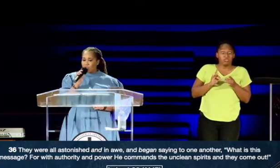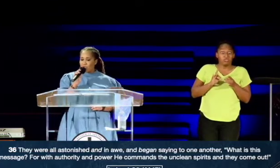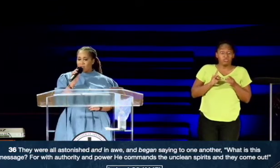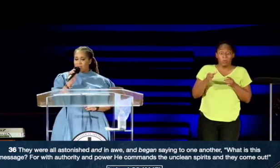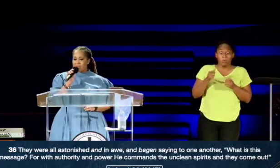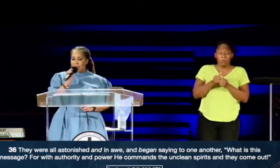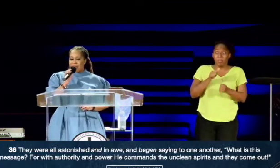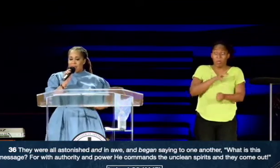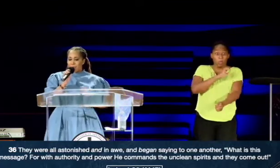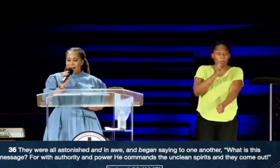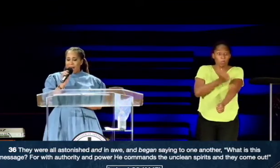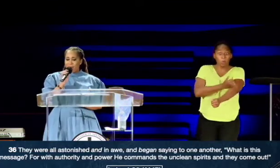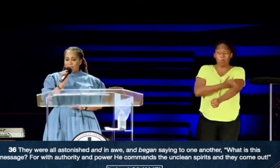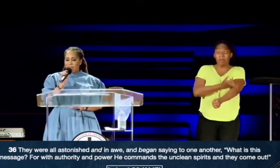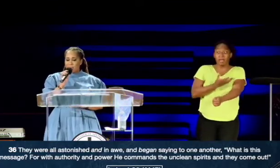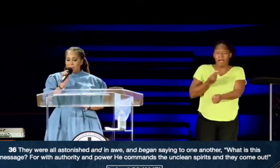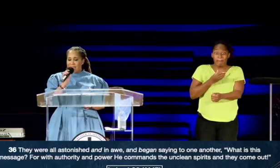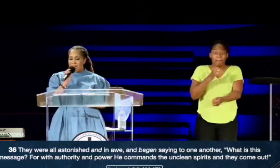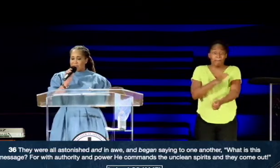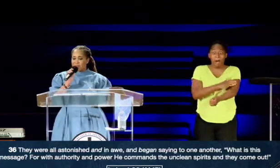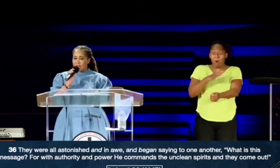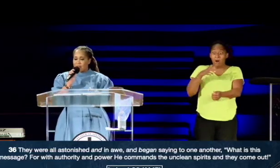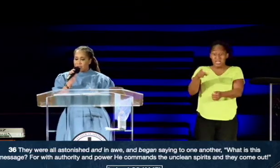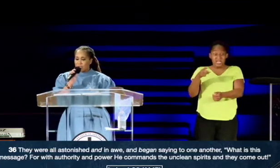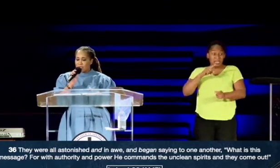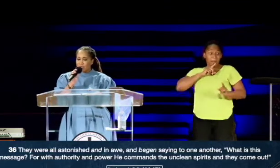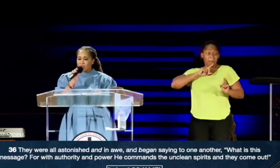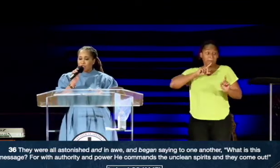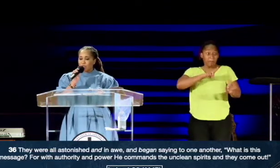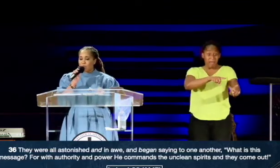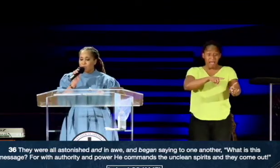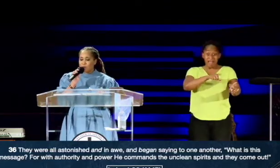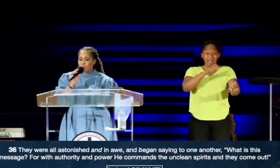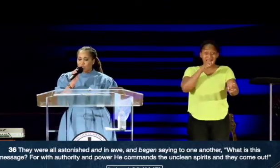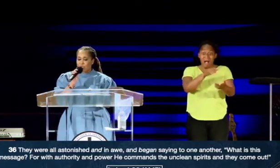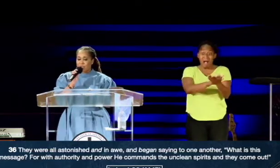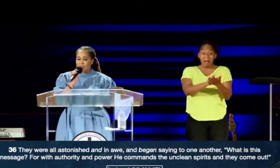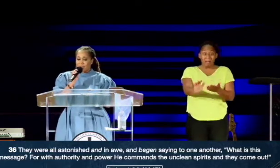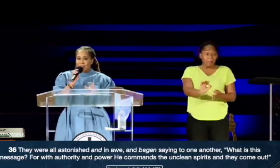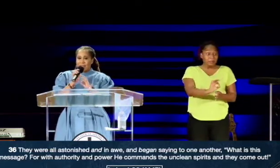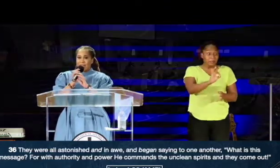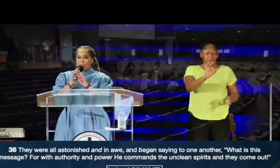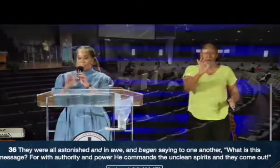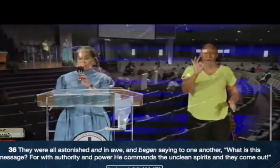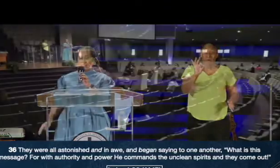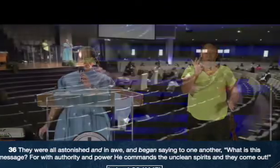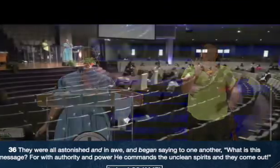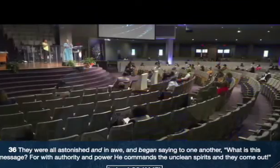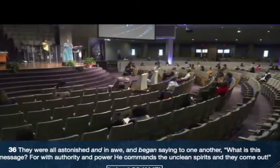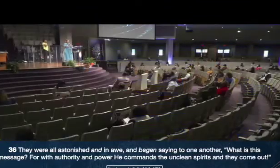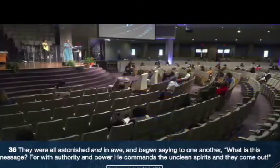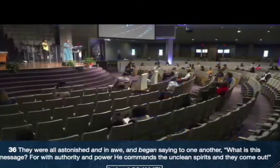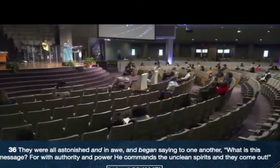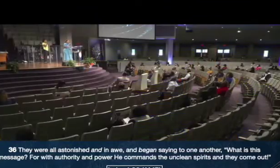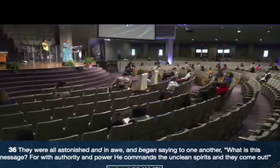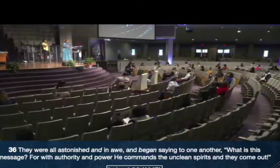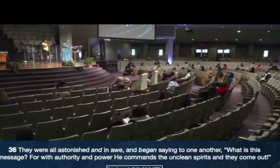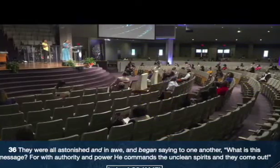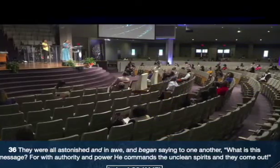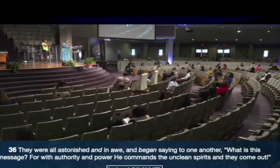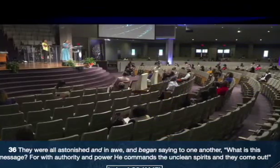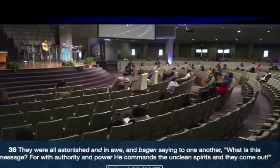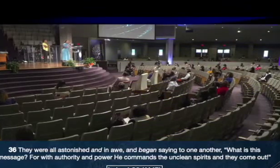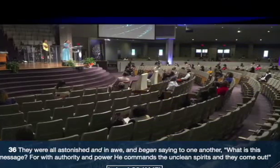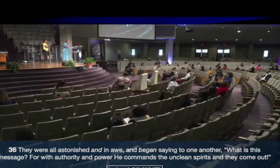authority and power, he commands the unclean spirits, and they come